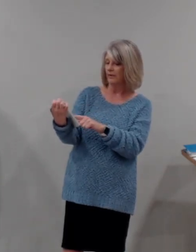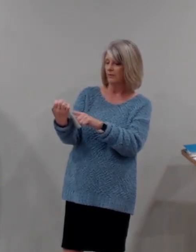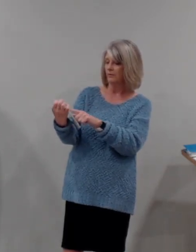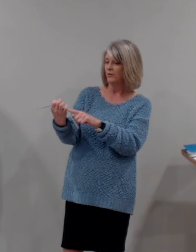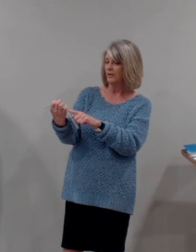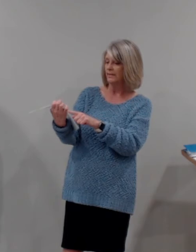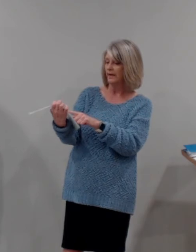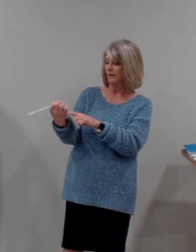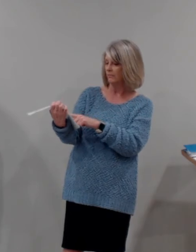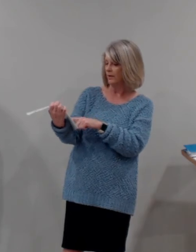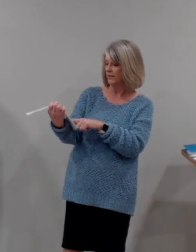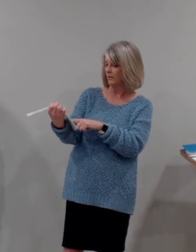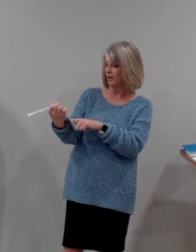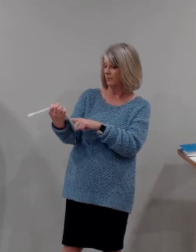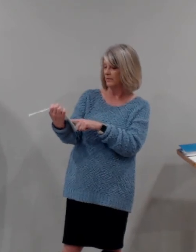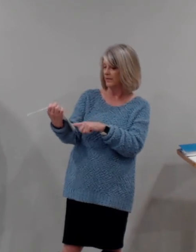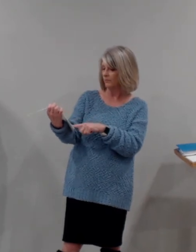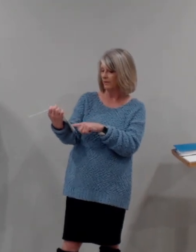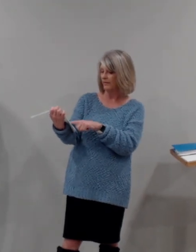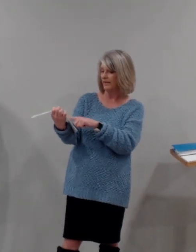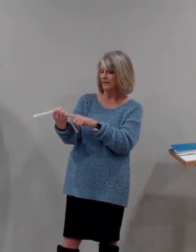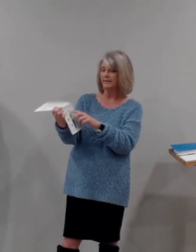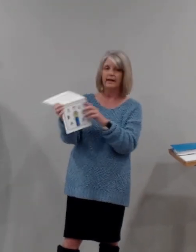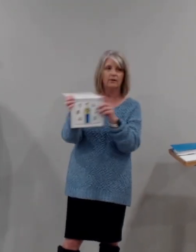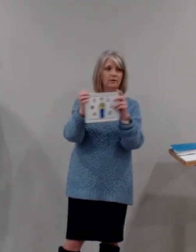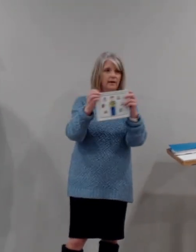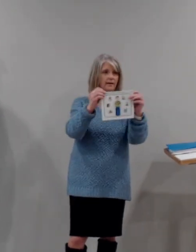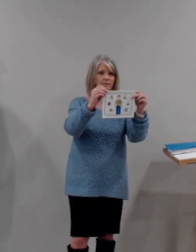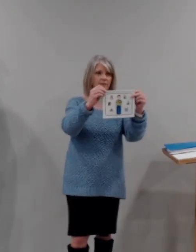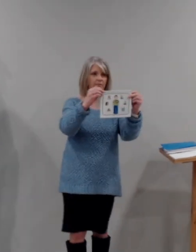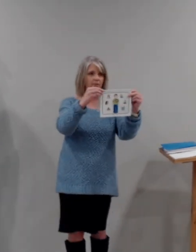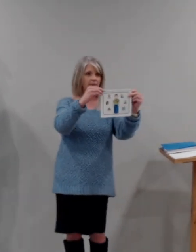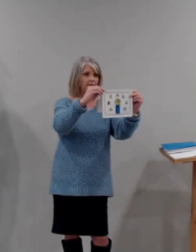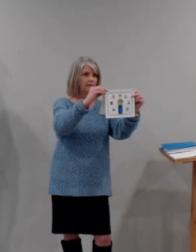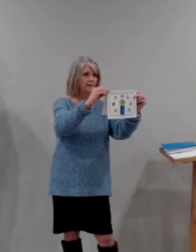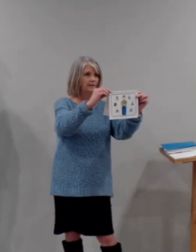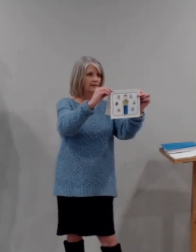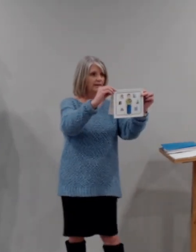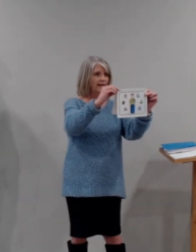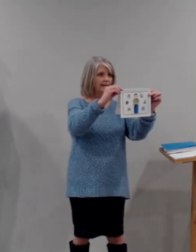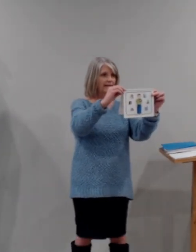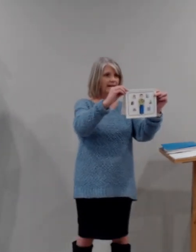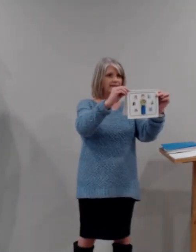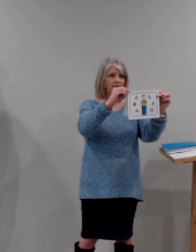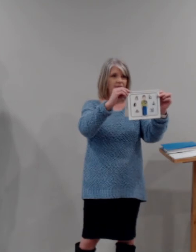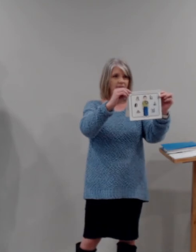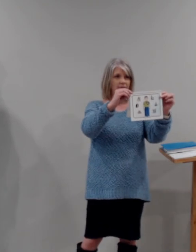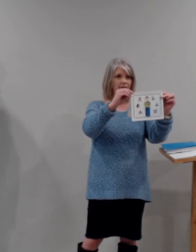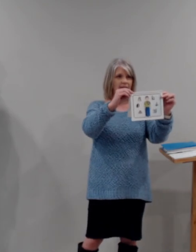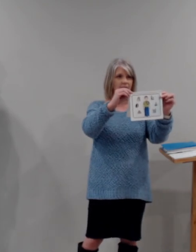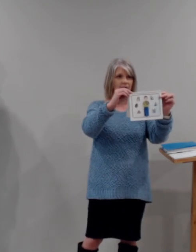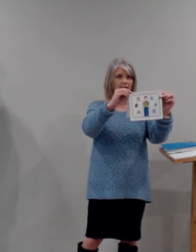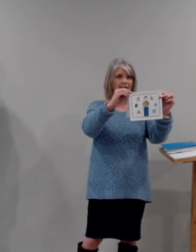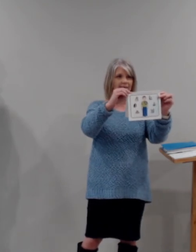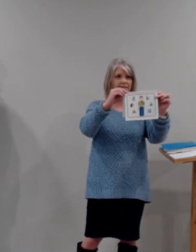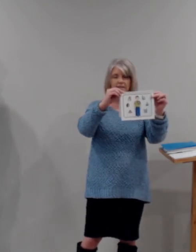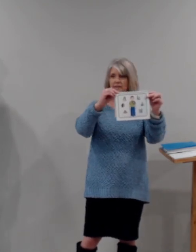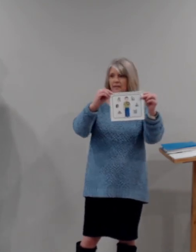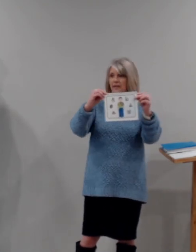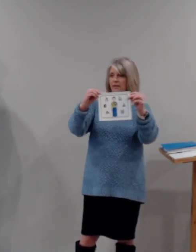know if you can tell what's going on, but different things that are, I don't know if you can kind of get an idea, you guys with good eyes. It's just